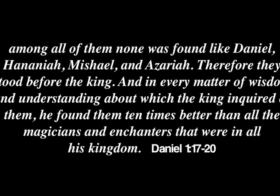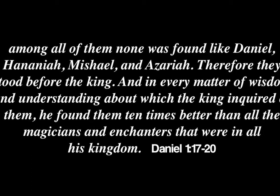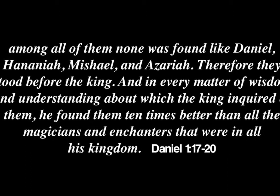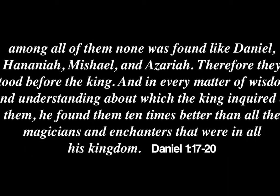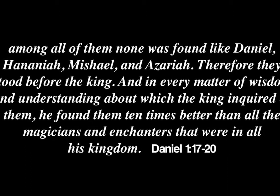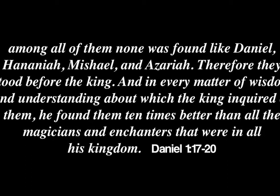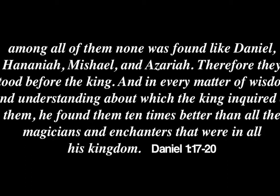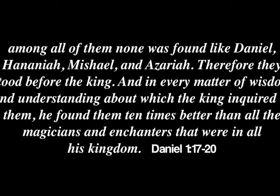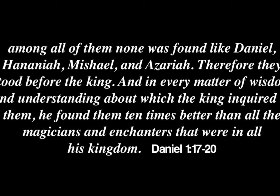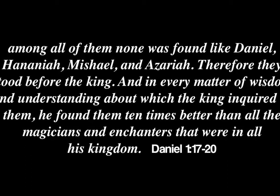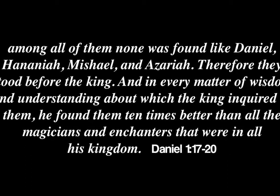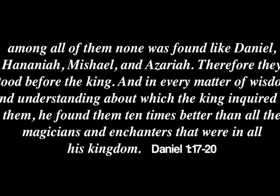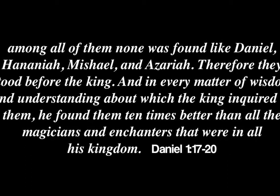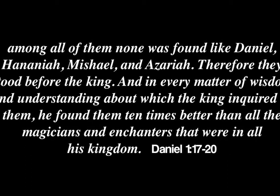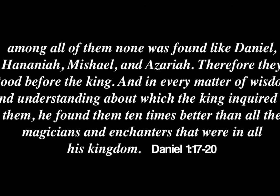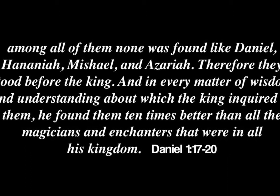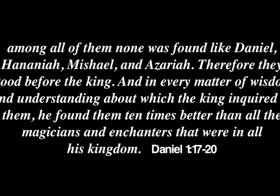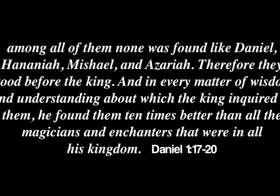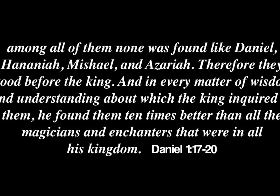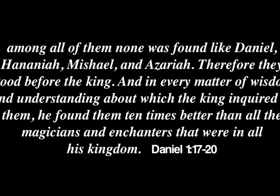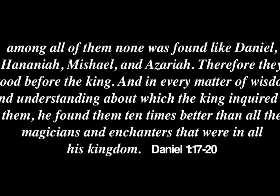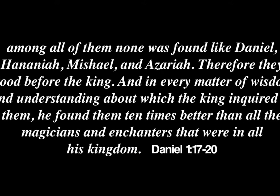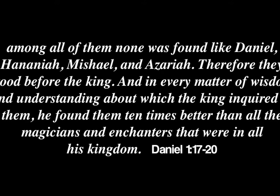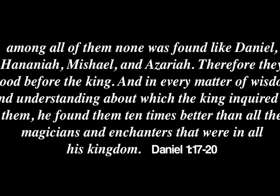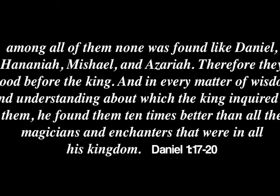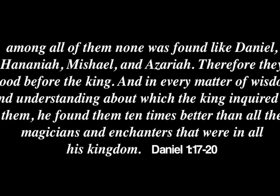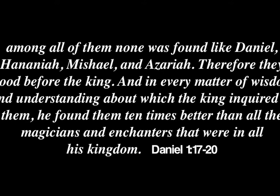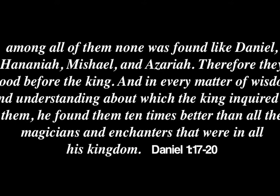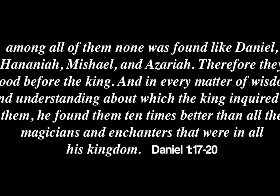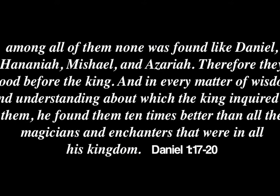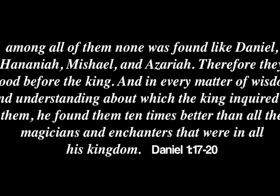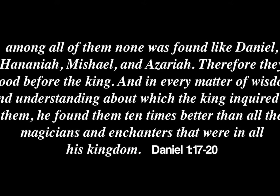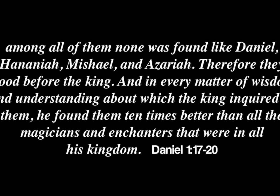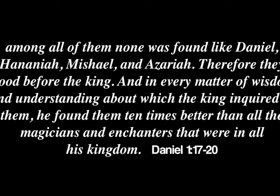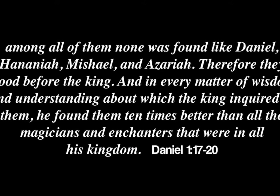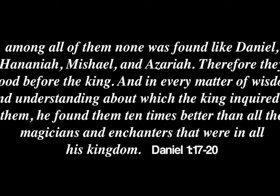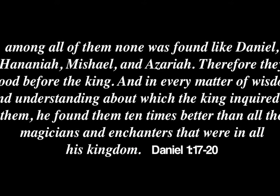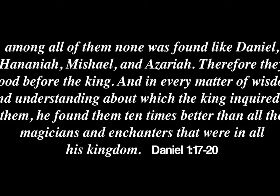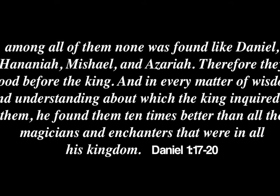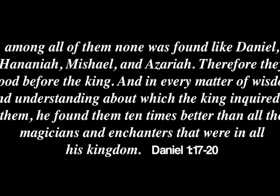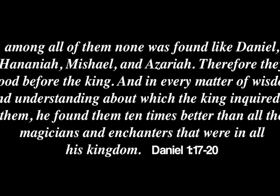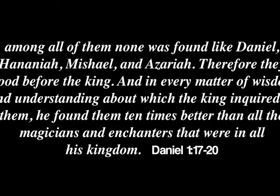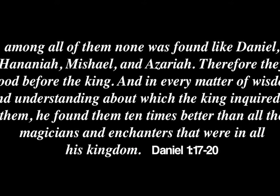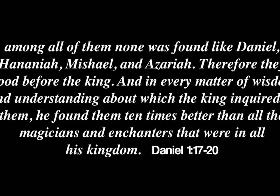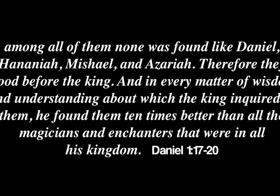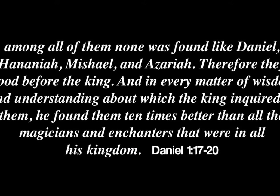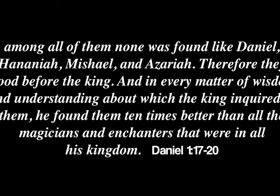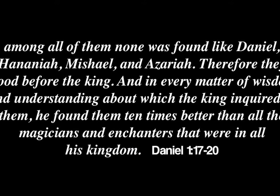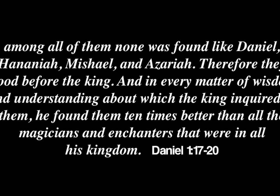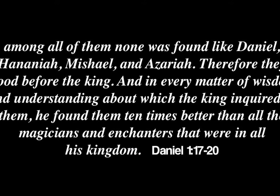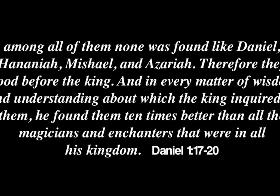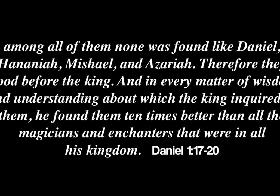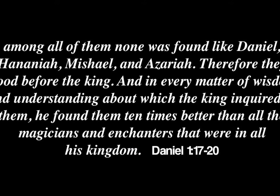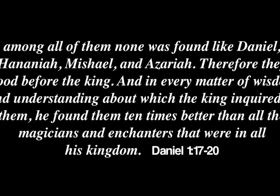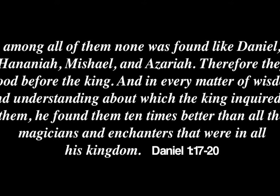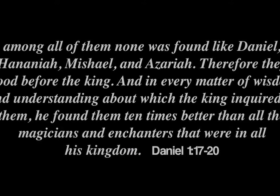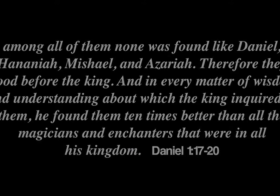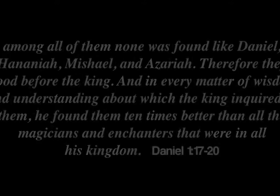and understanding about which the king inquired of them, he found them 10 times better than all the magicians and enchanters that were in all his